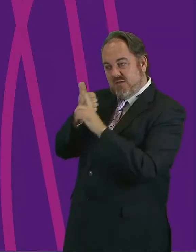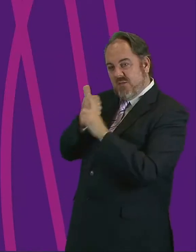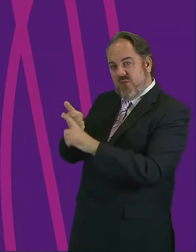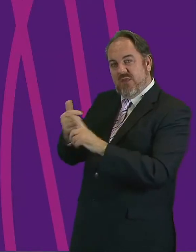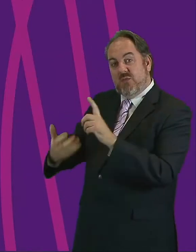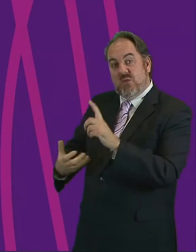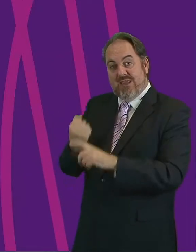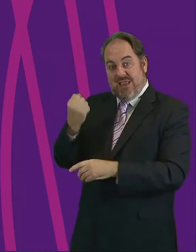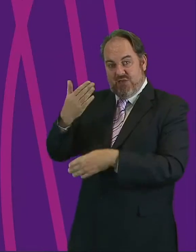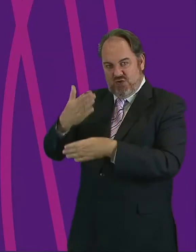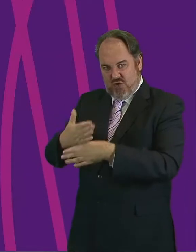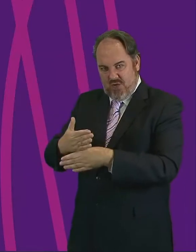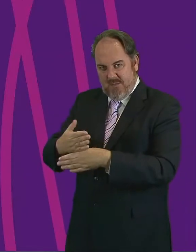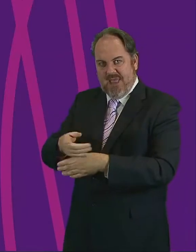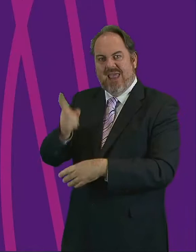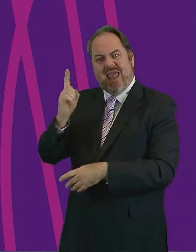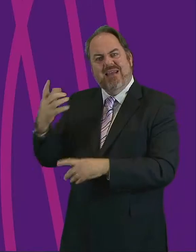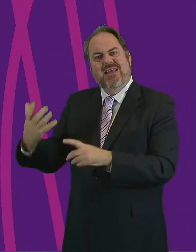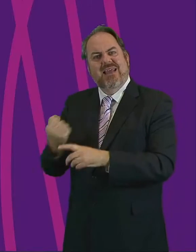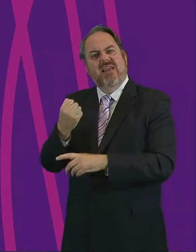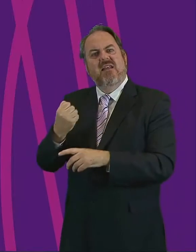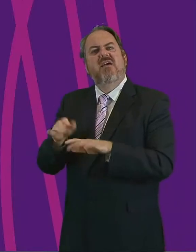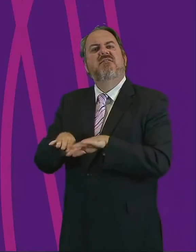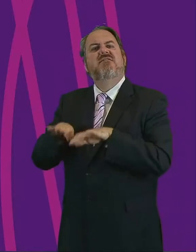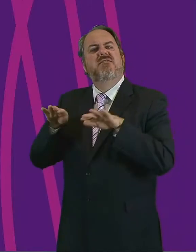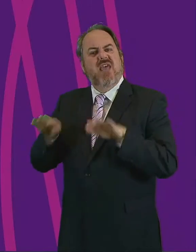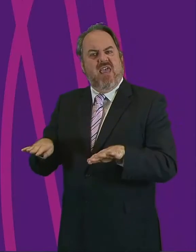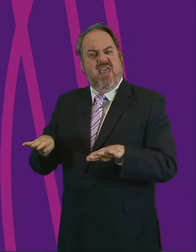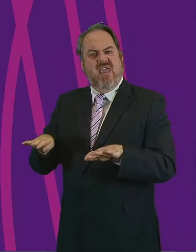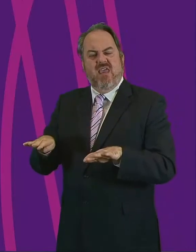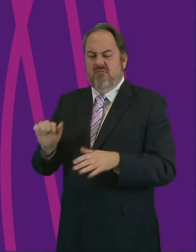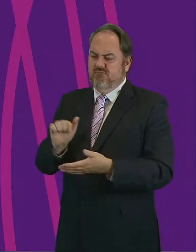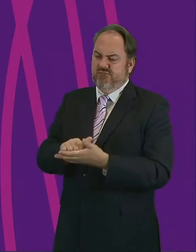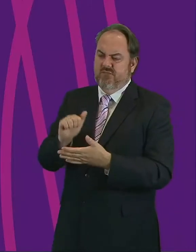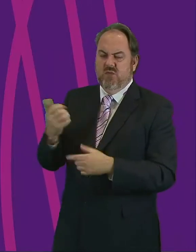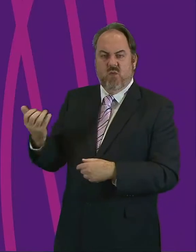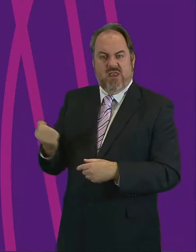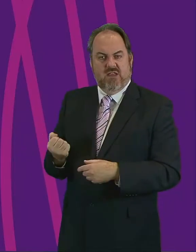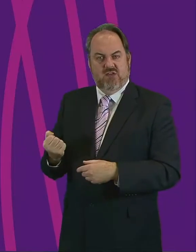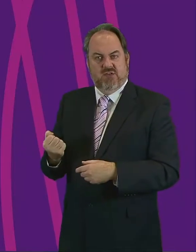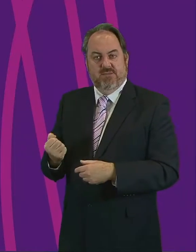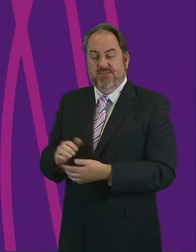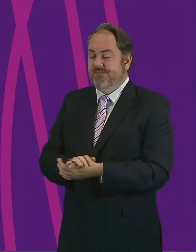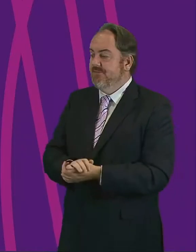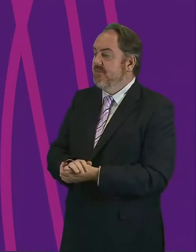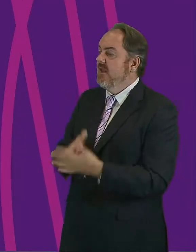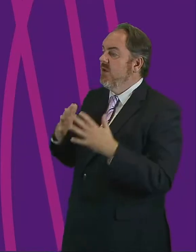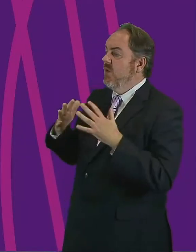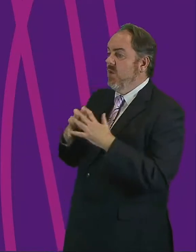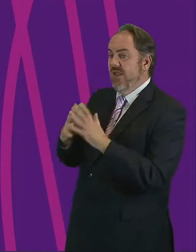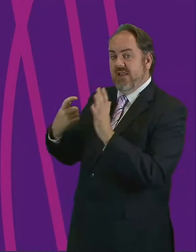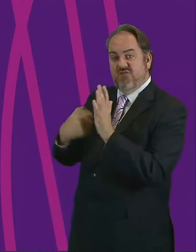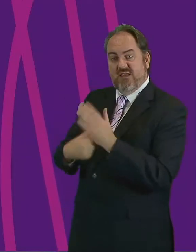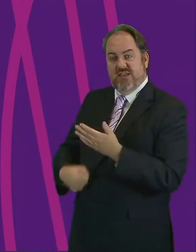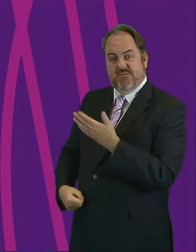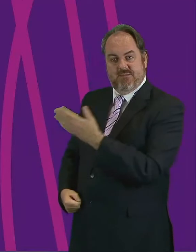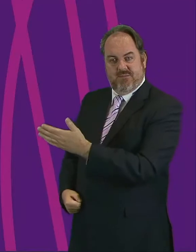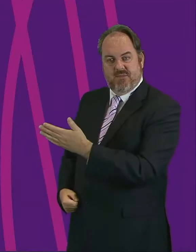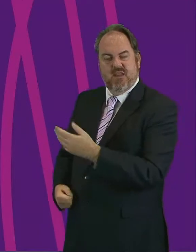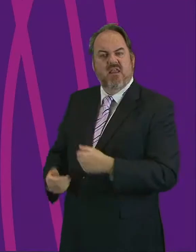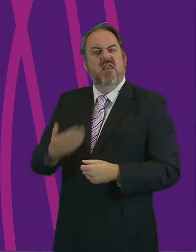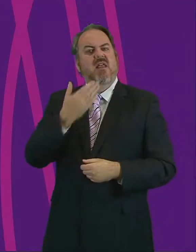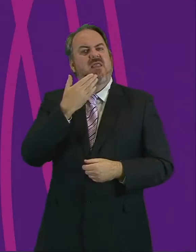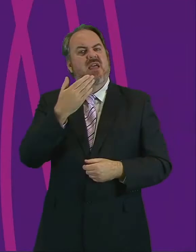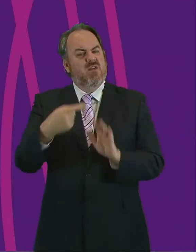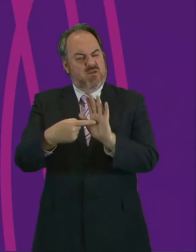fair wage and have meaningful contracts. Willie Rennie, to be followed by Bruce Crawford. Yeah, I thank the Finance Secretary for an